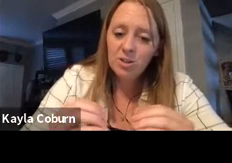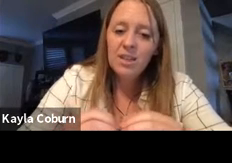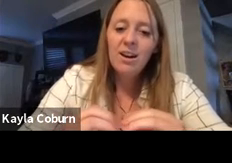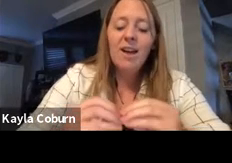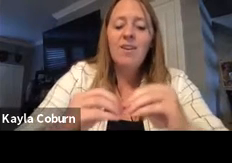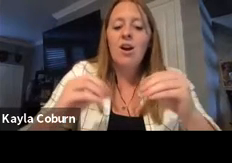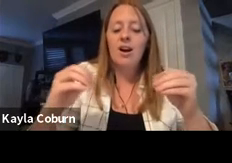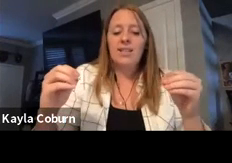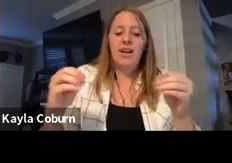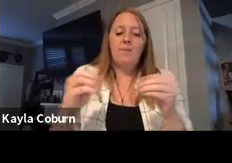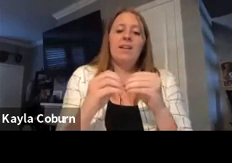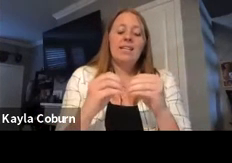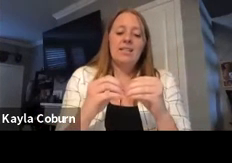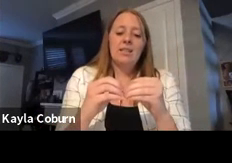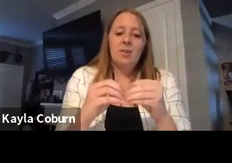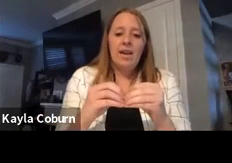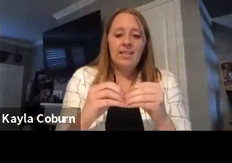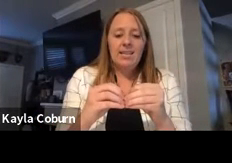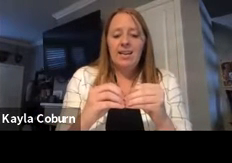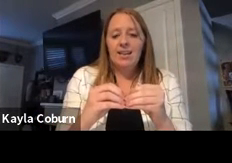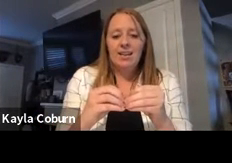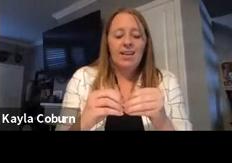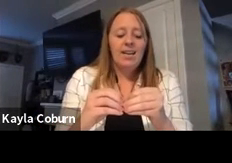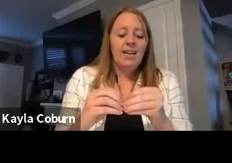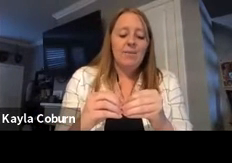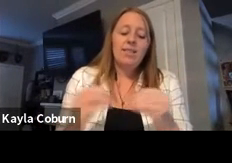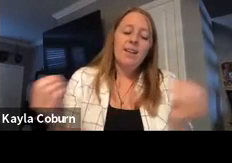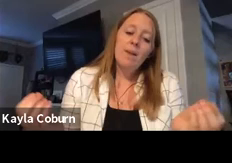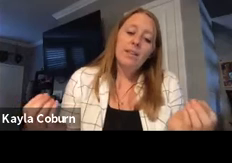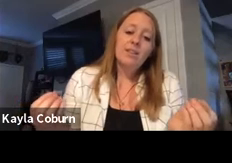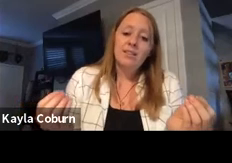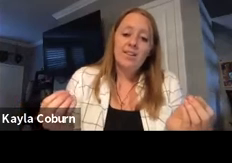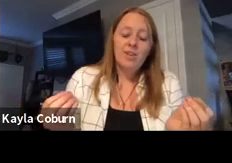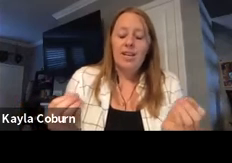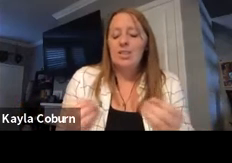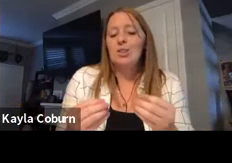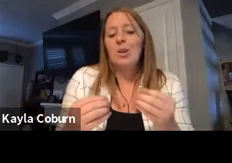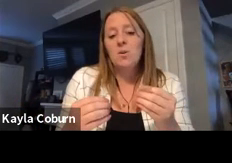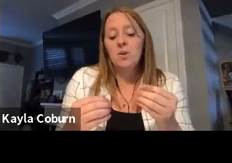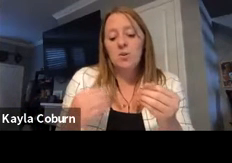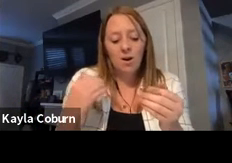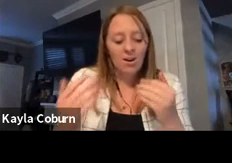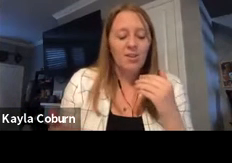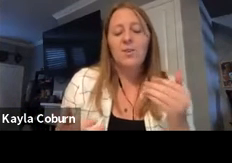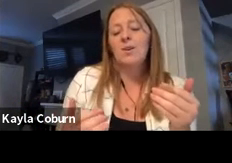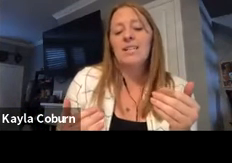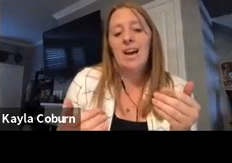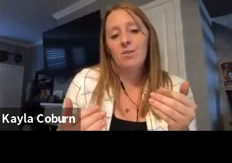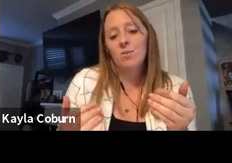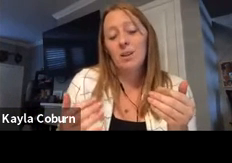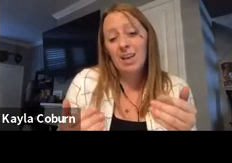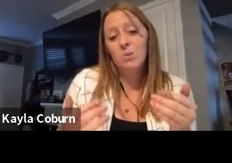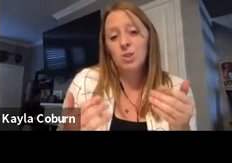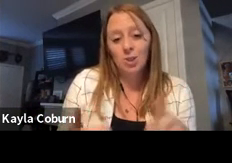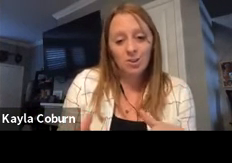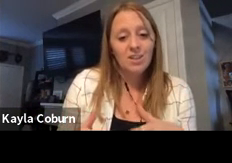If children are having a hard time connecting their two hands together, this sign might look a little different. So you are also going to have